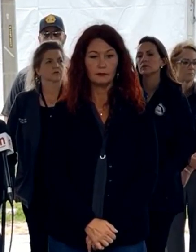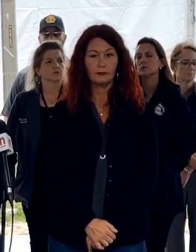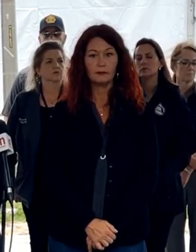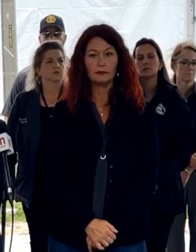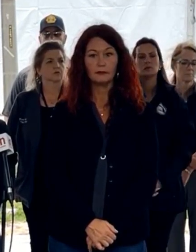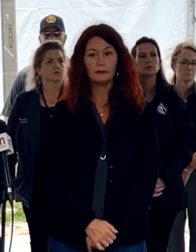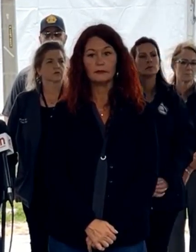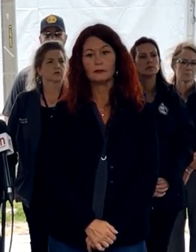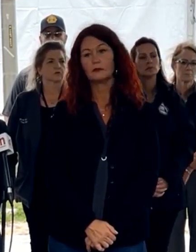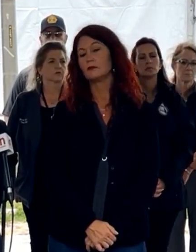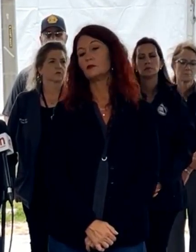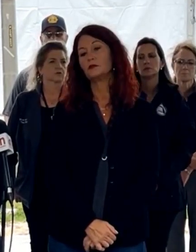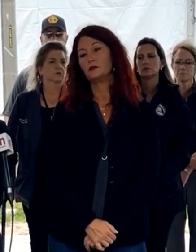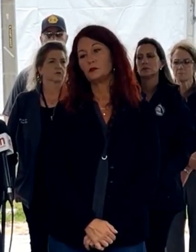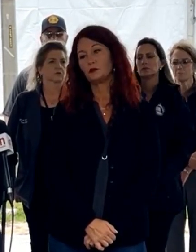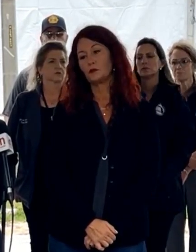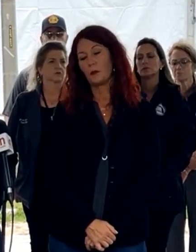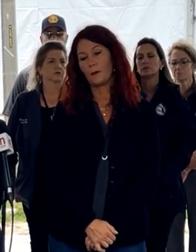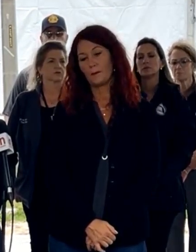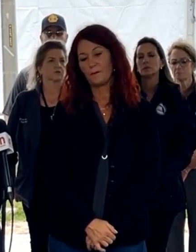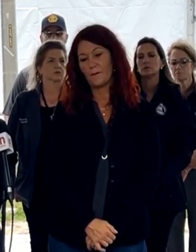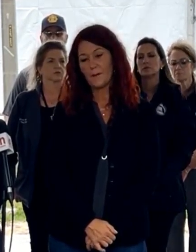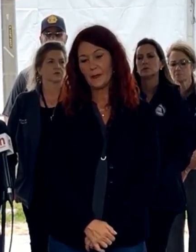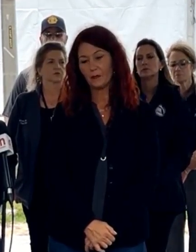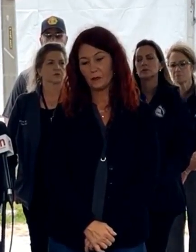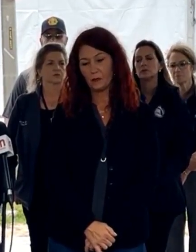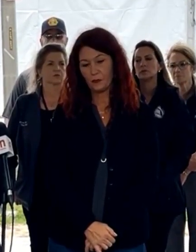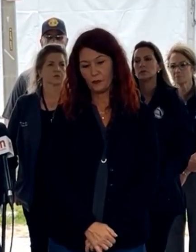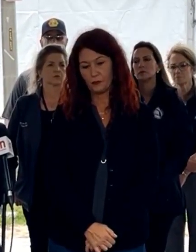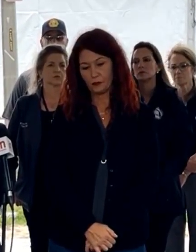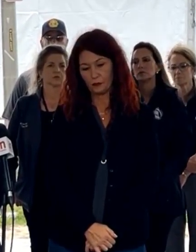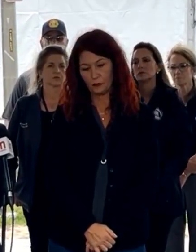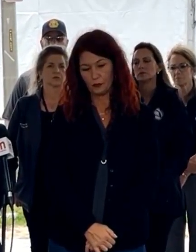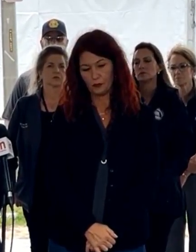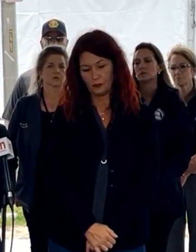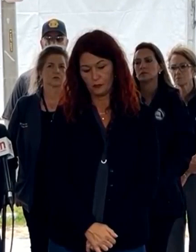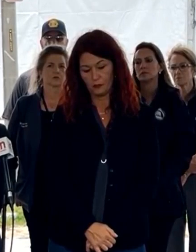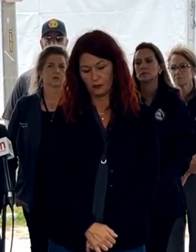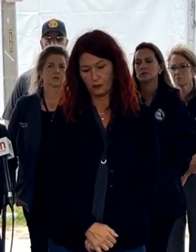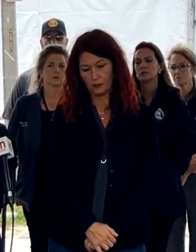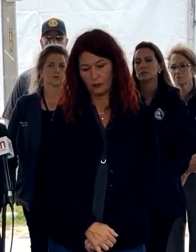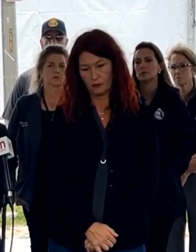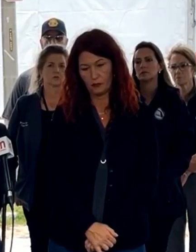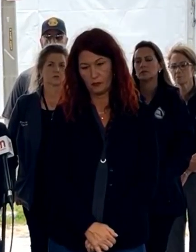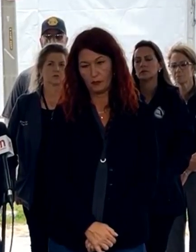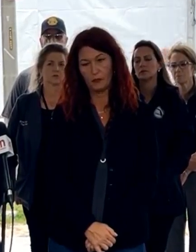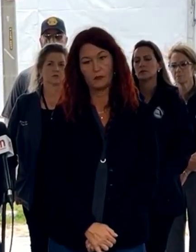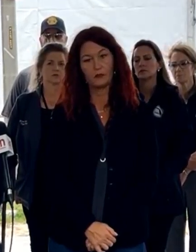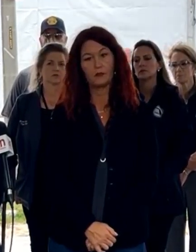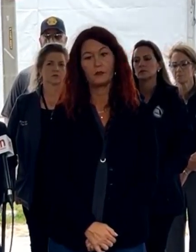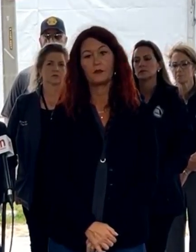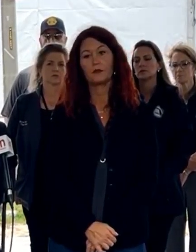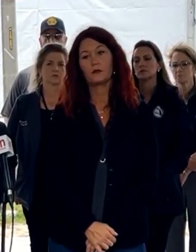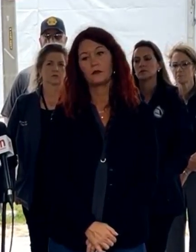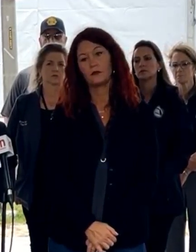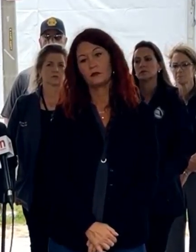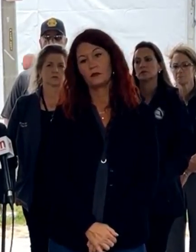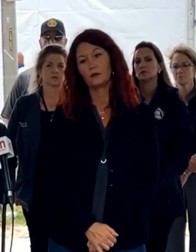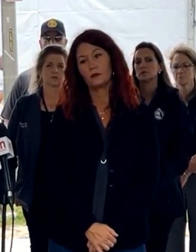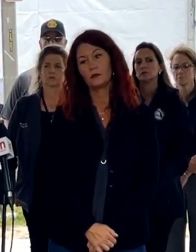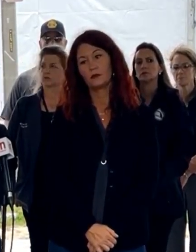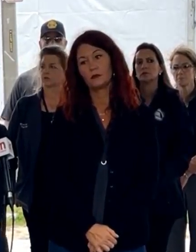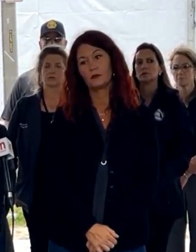dando entrevistas con todas personas que tienen información, pero es muy muy temprano decir algo de las